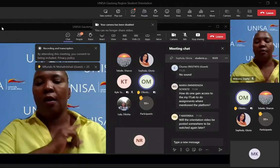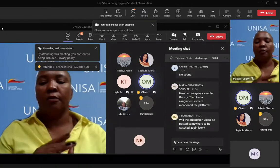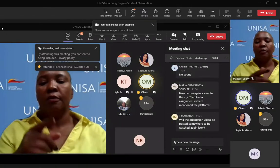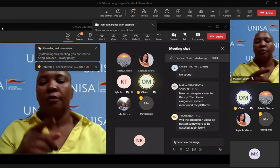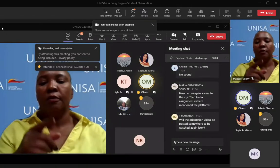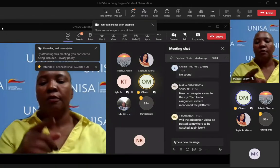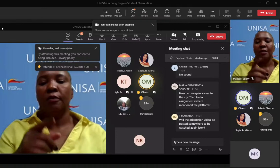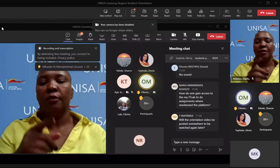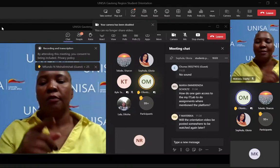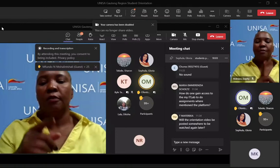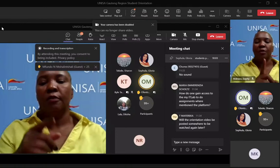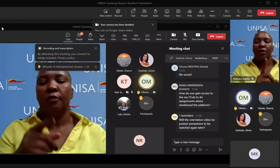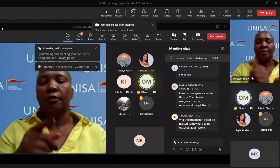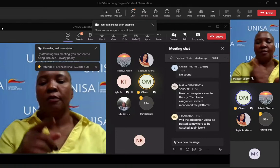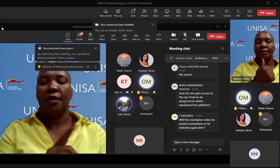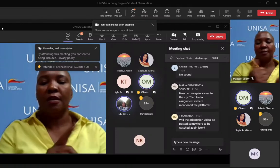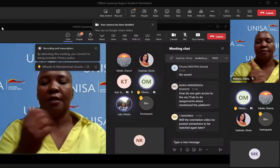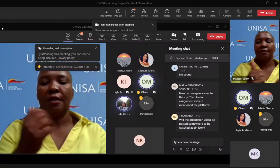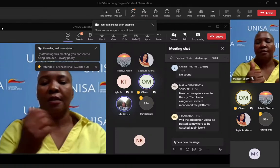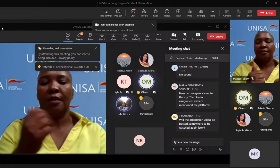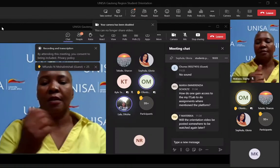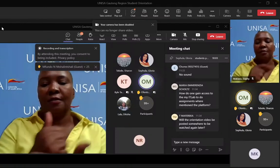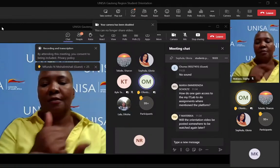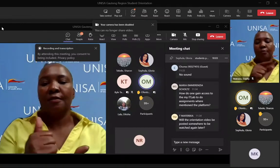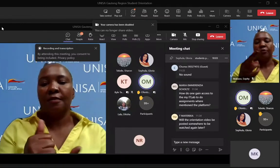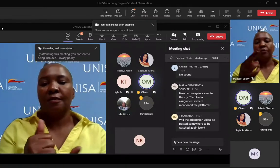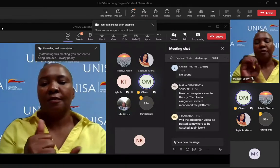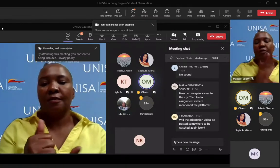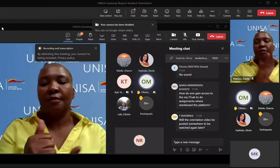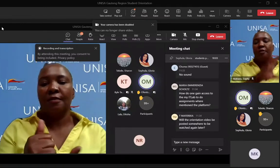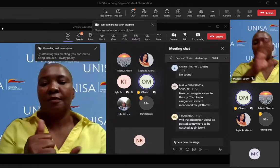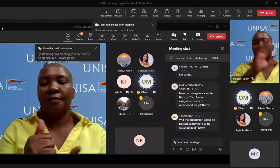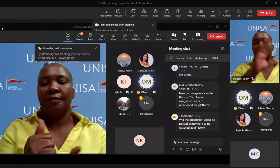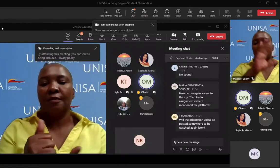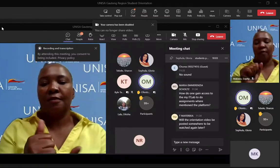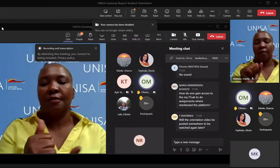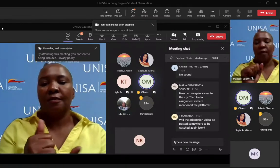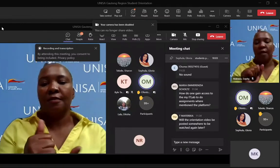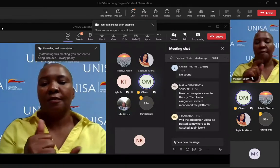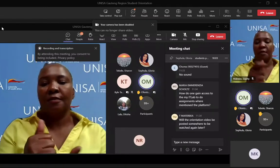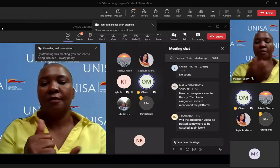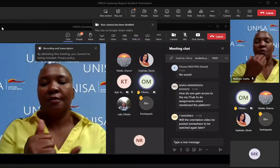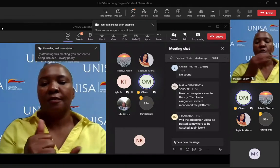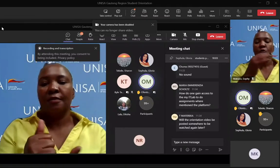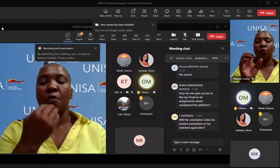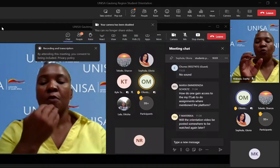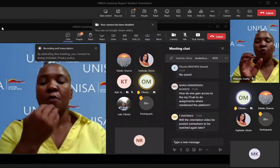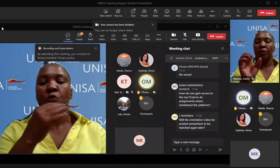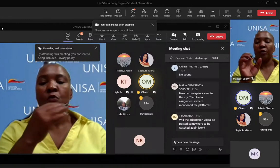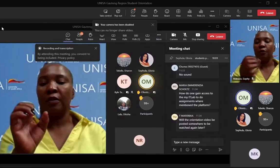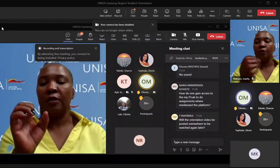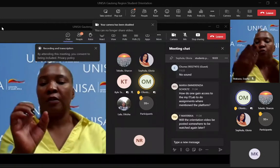temporarily the registered at unisa and privately funded at nsfas uh